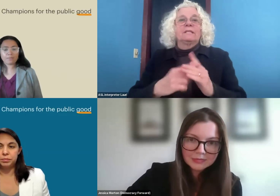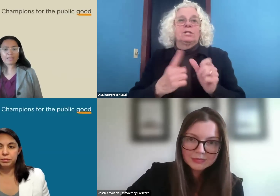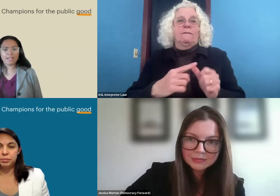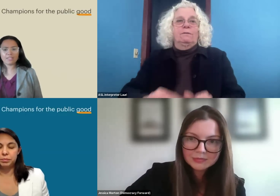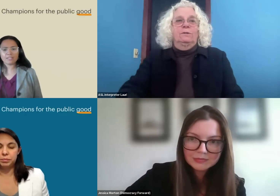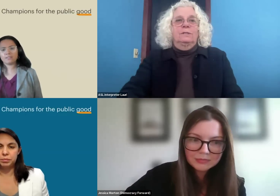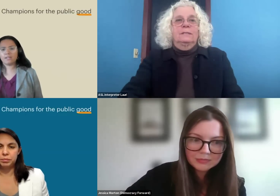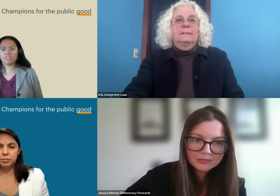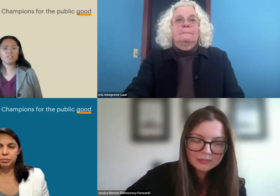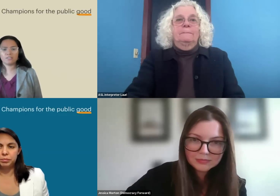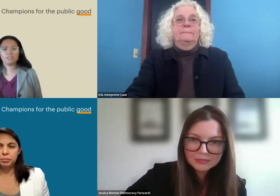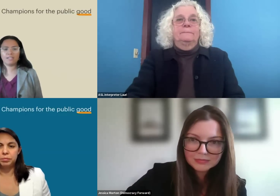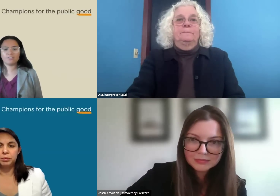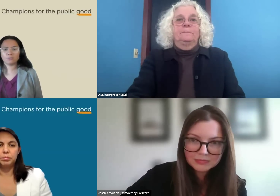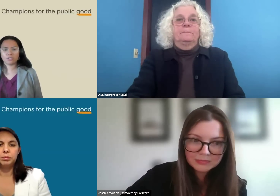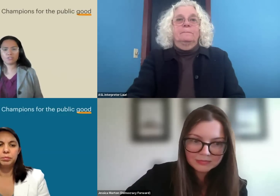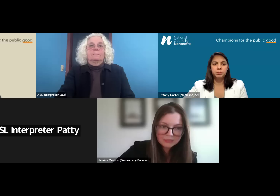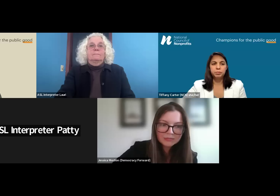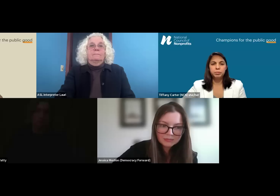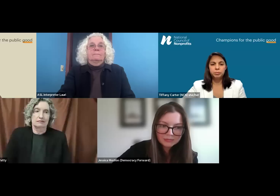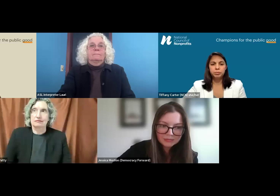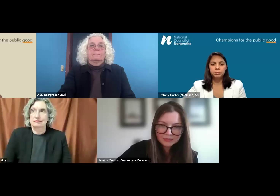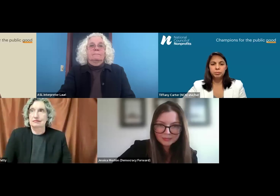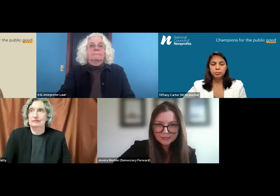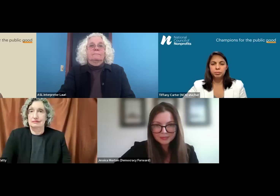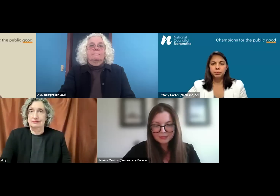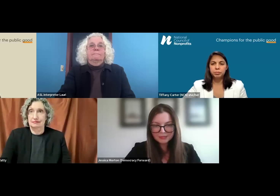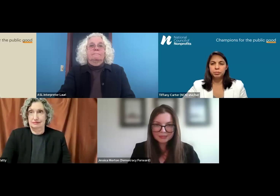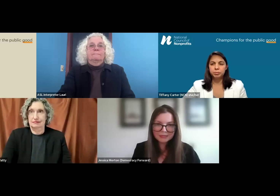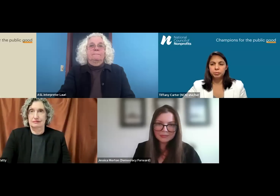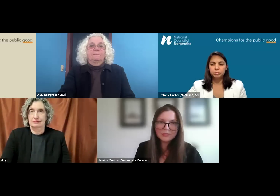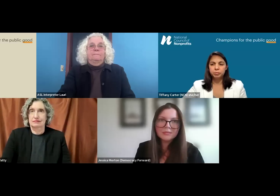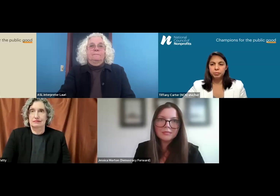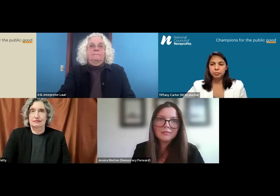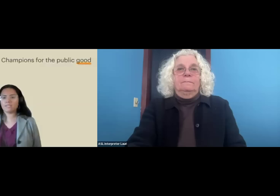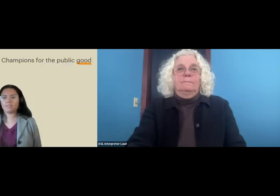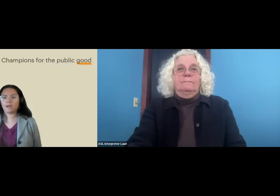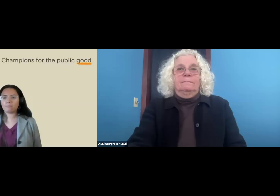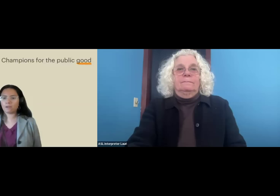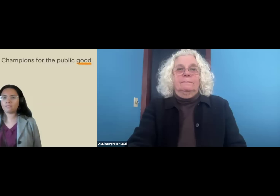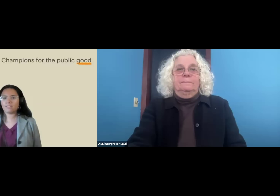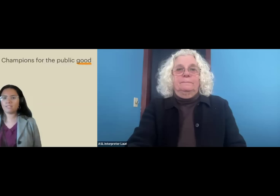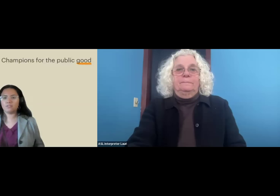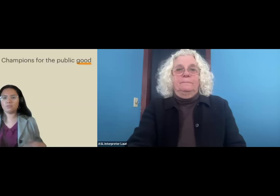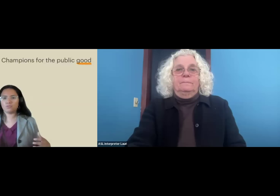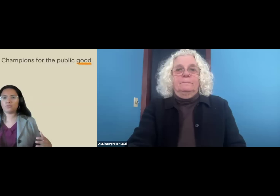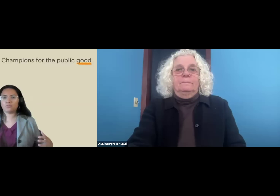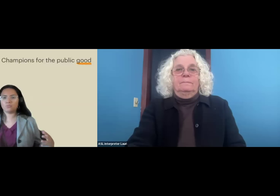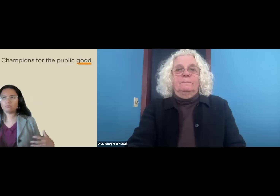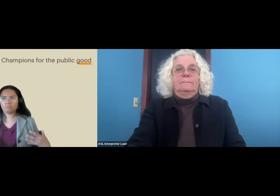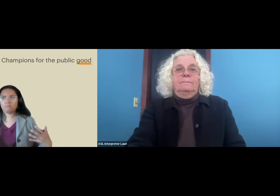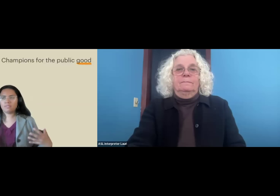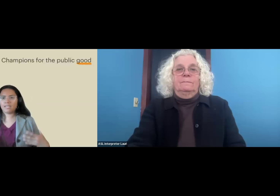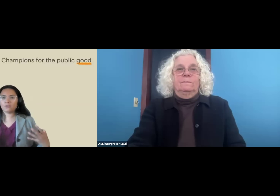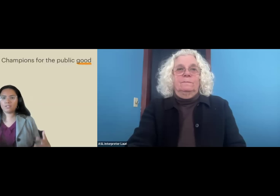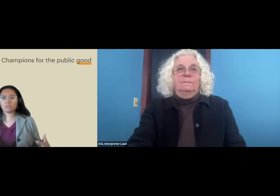that I think Jessica can still answer, which is just given everything that is happening, what are some things that nonprofits can do